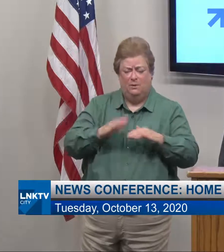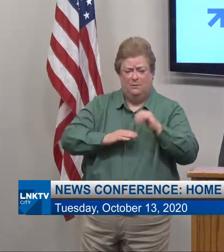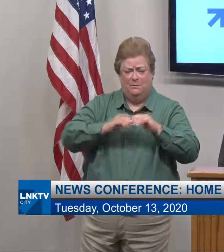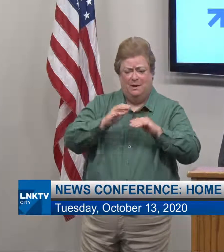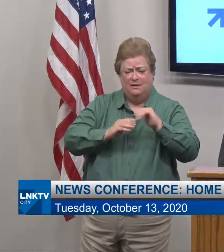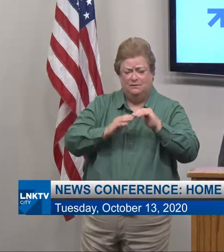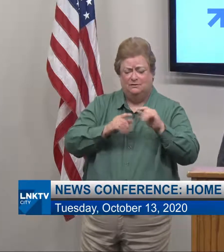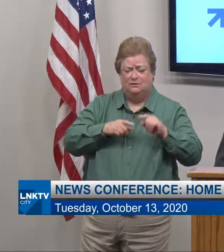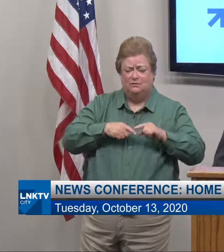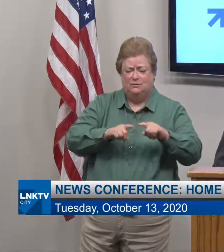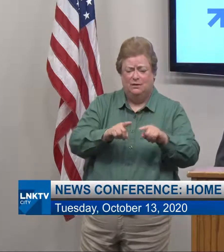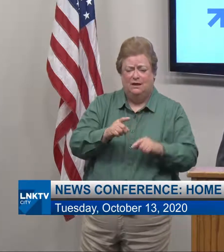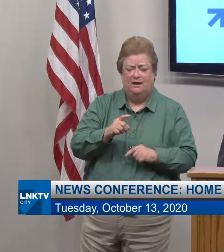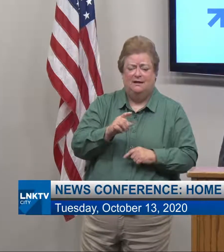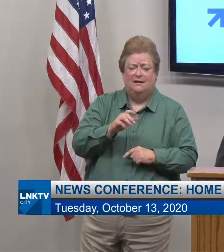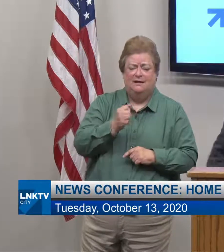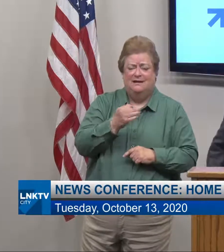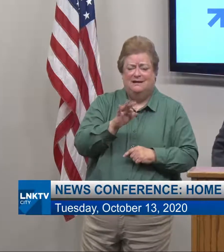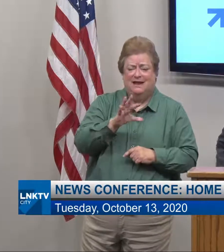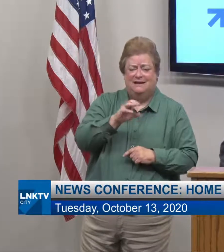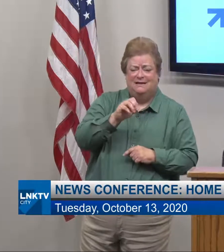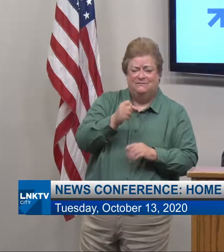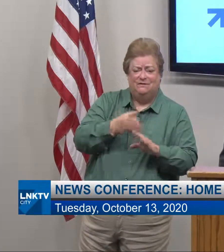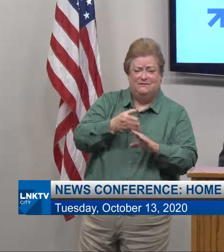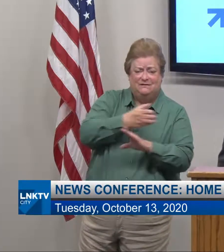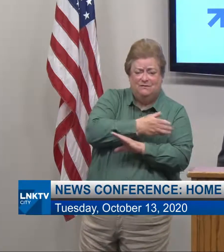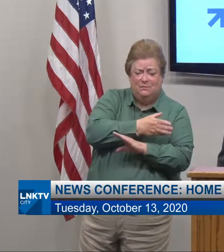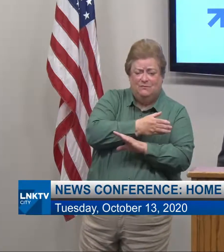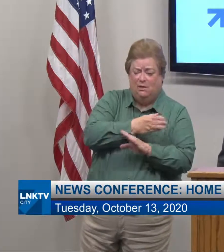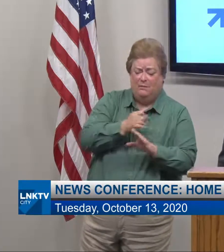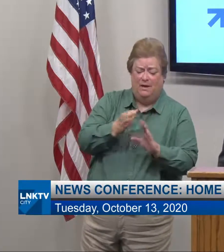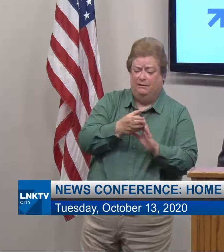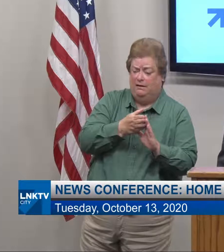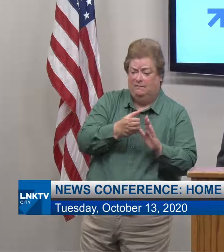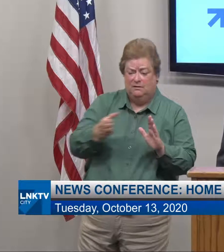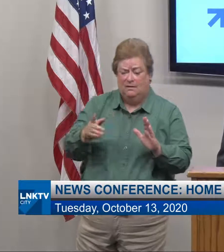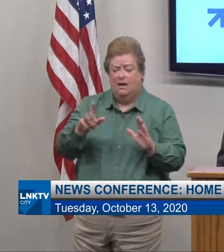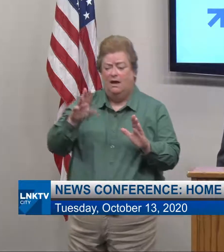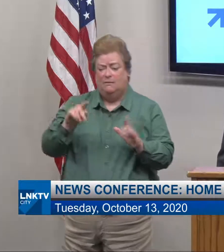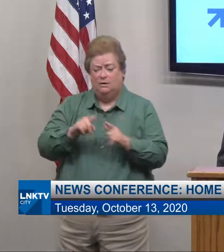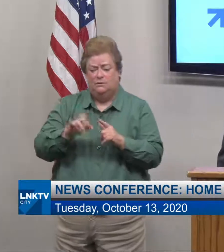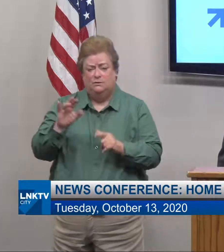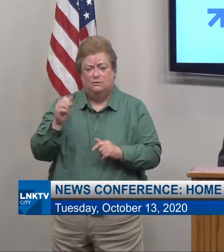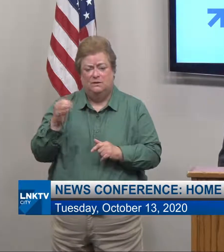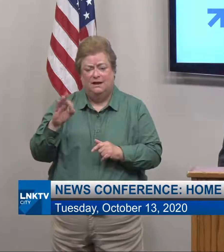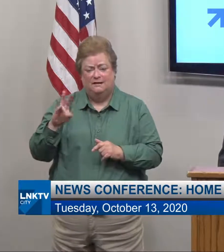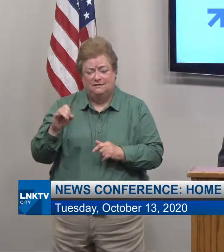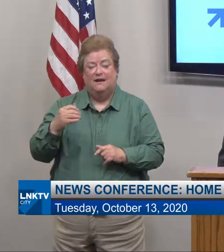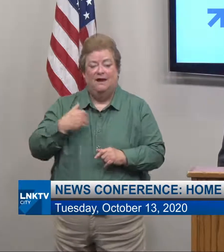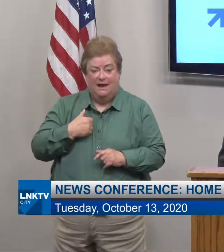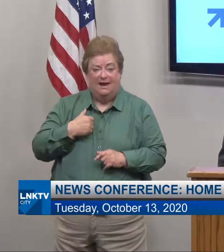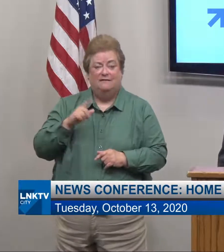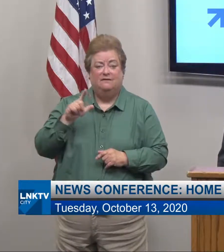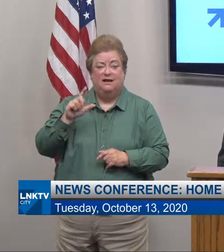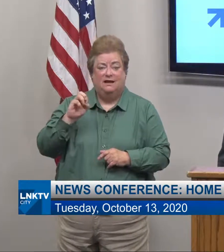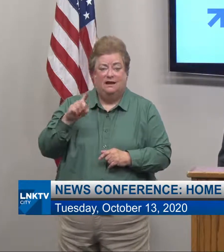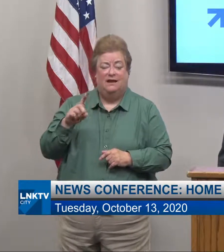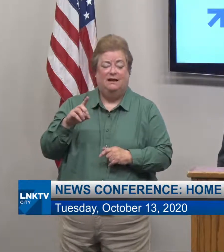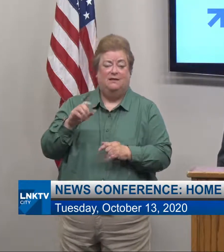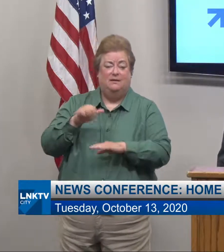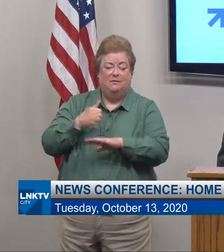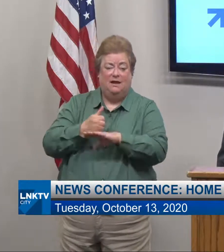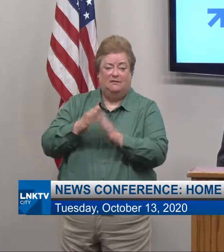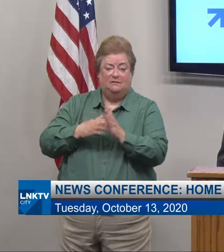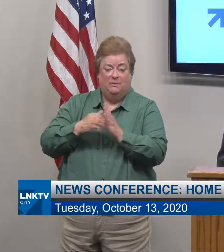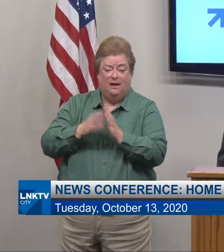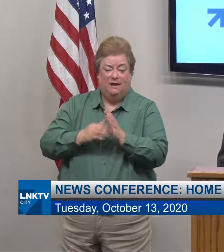in the 1950s or before, but all the way up into the 1970s, did have lead-based paint. And you know, if you're like